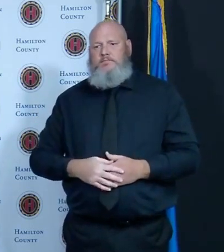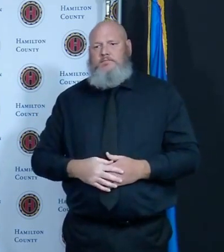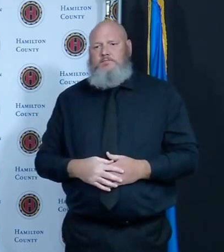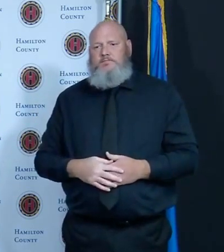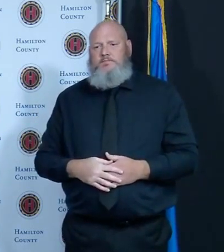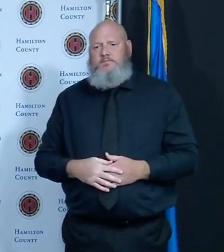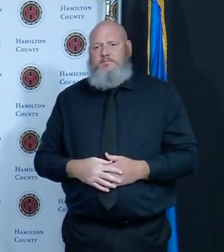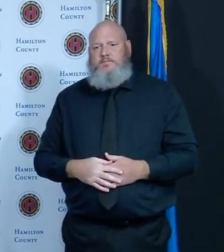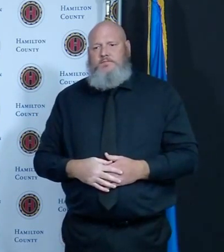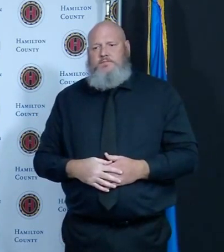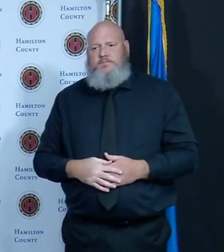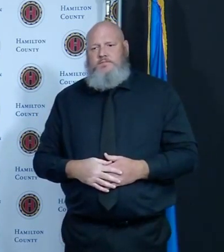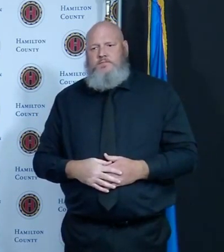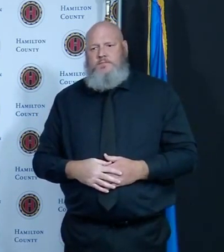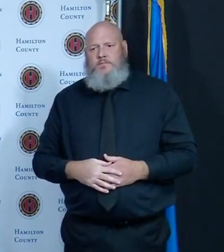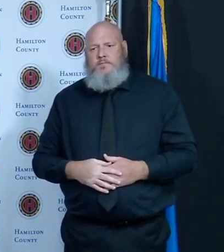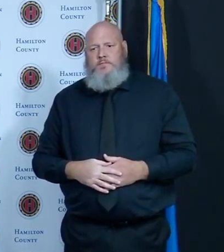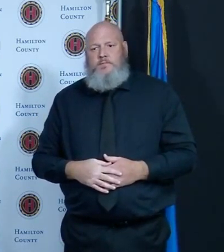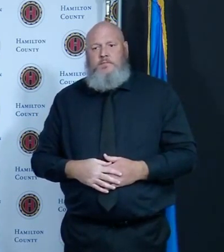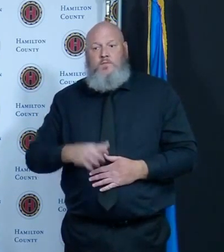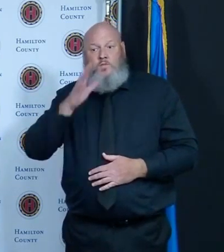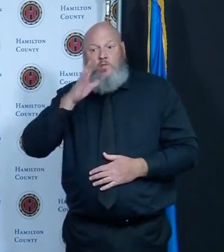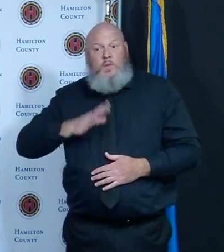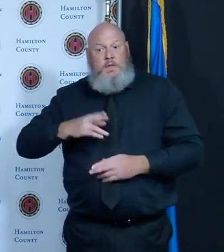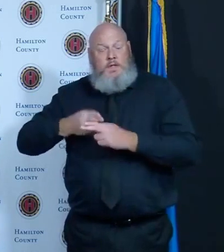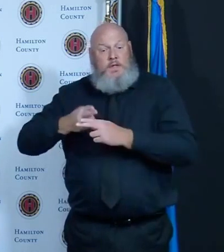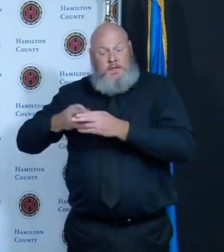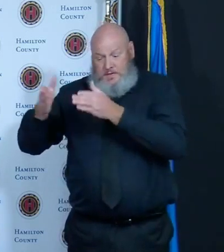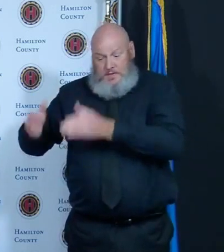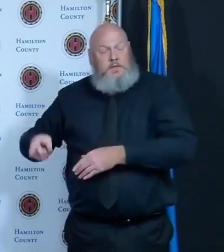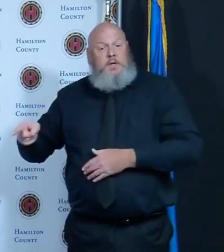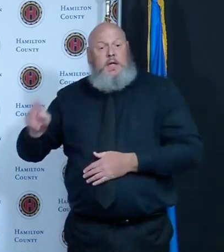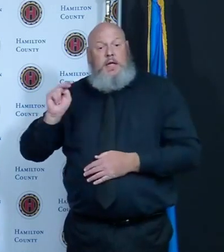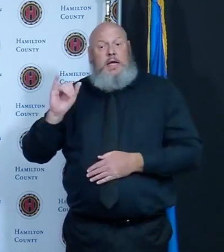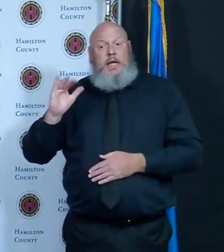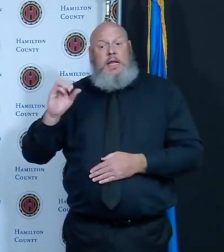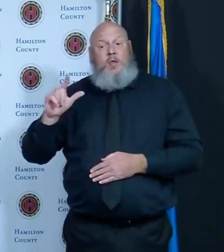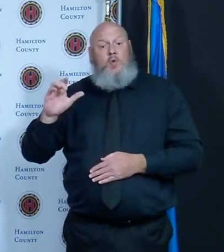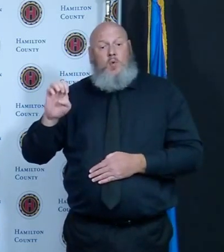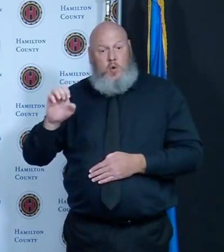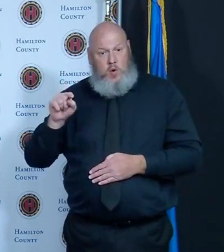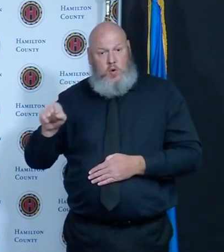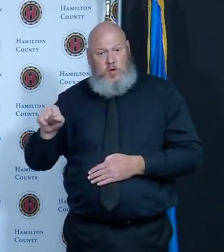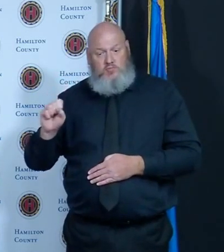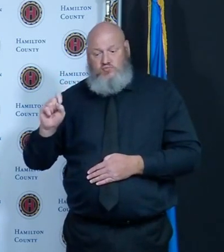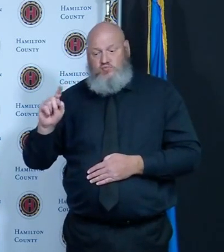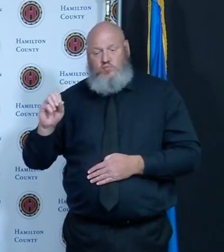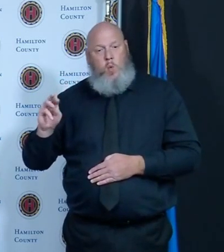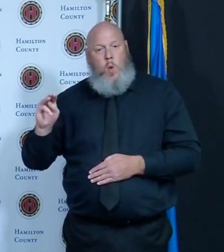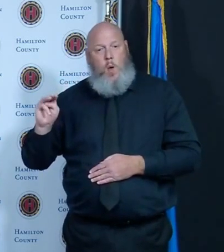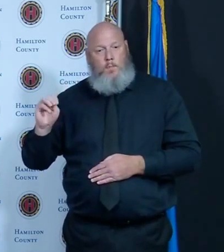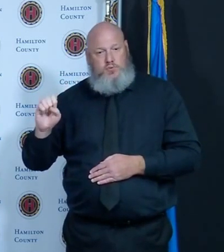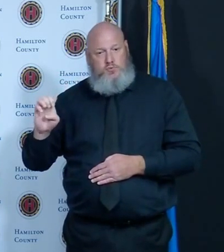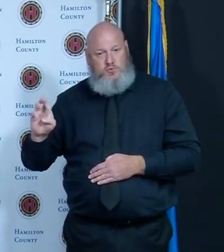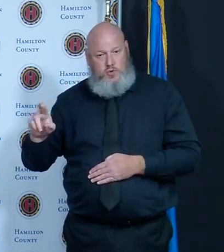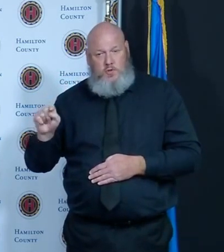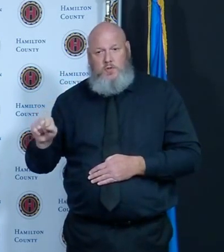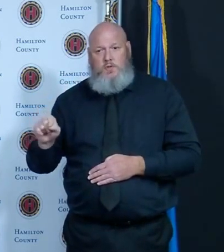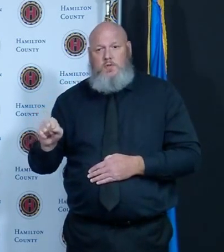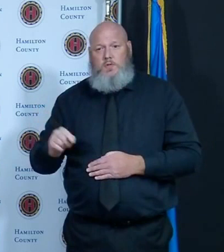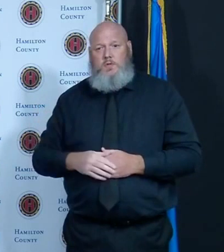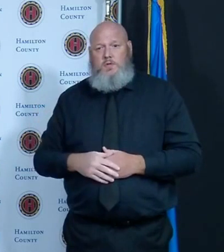practices, collaborative learning experiences, and ongoing support. The company responded